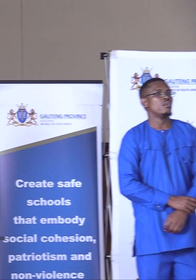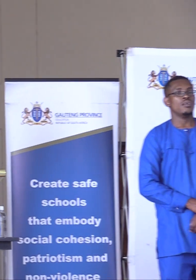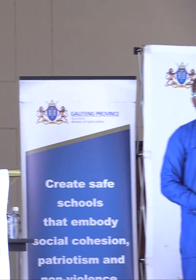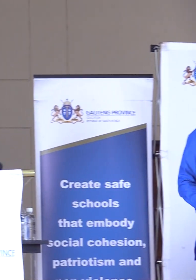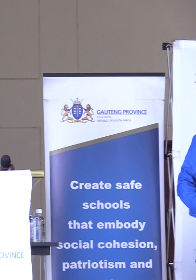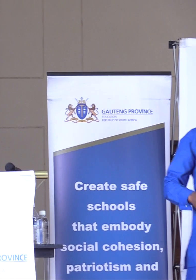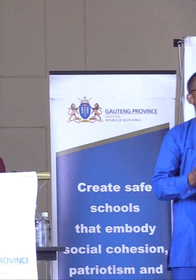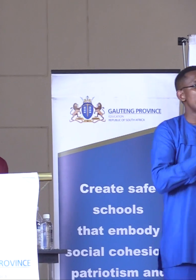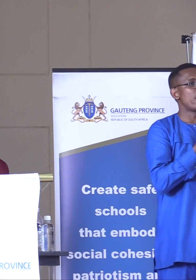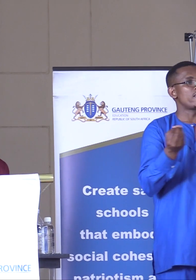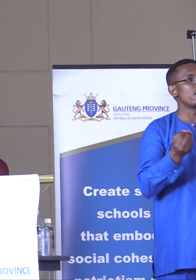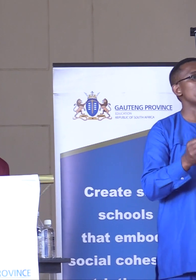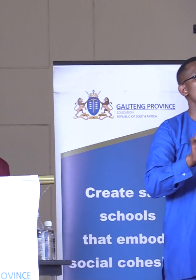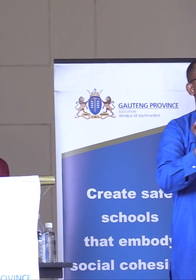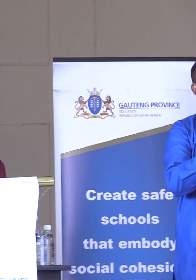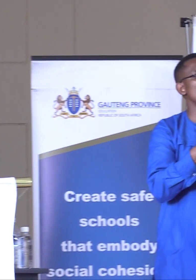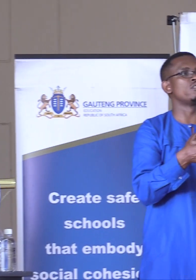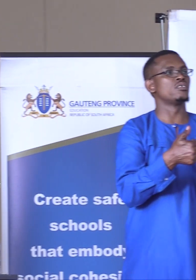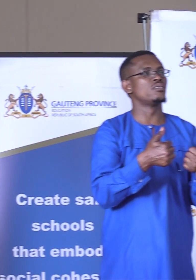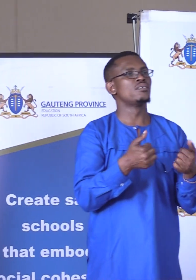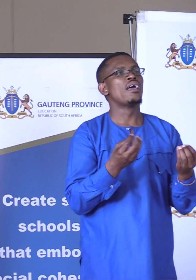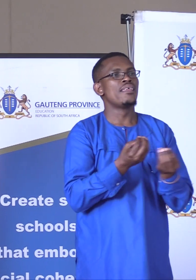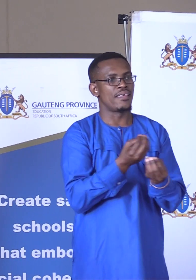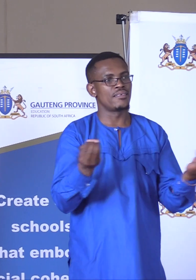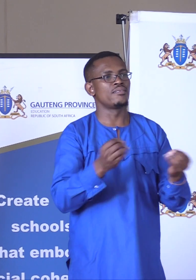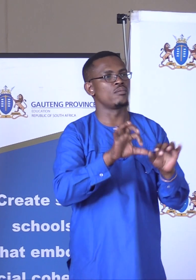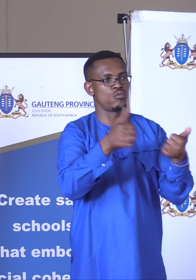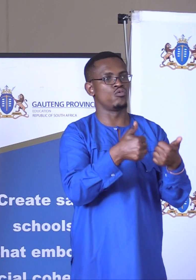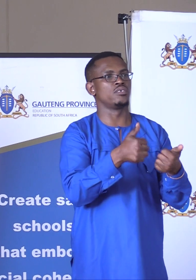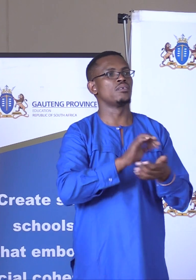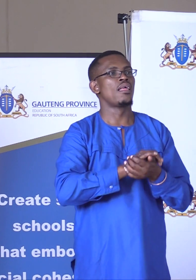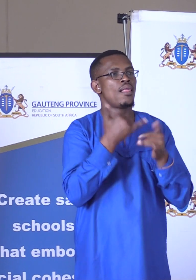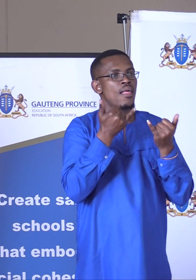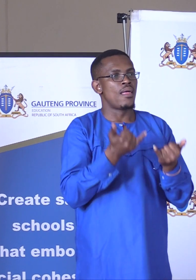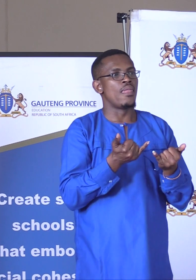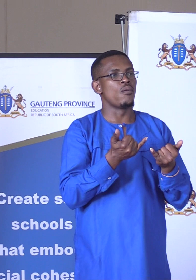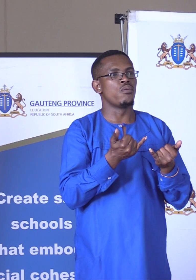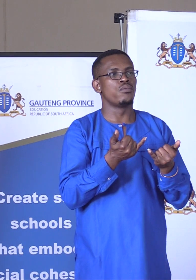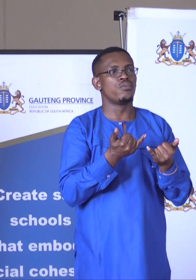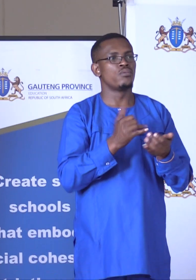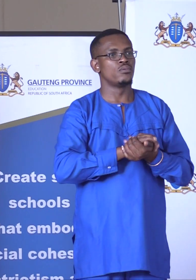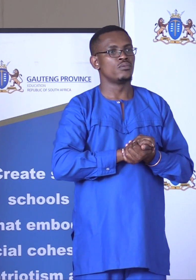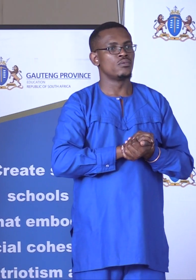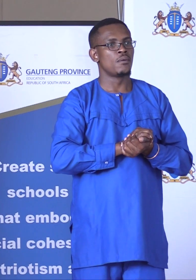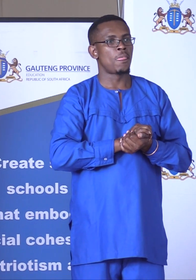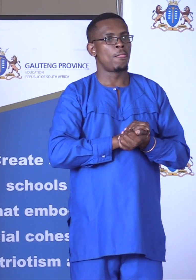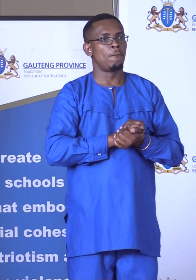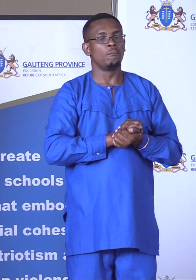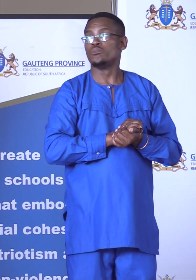The kids are very good, I tell you, the kids are very, very much good. Now, ladies and